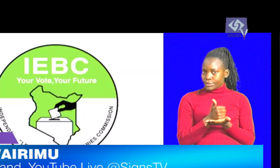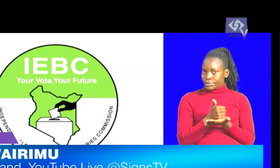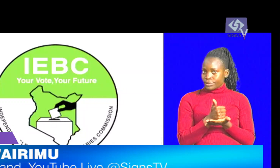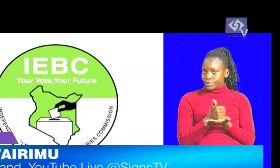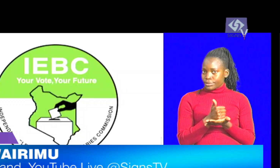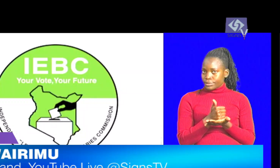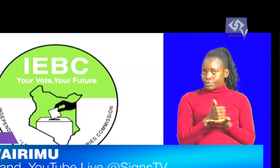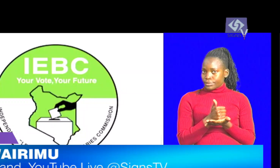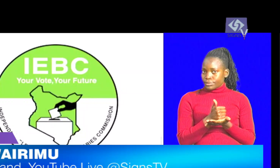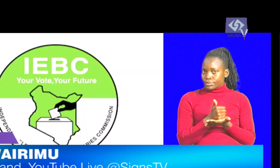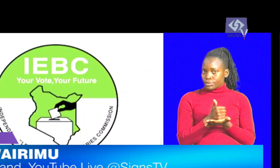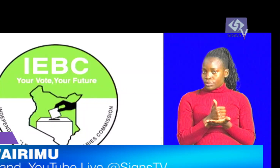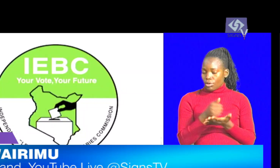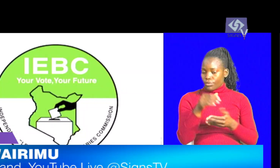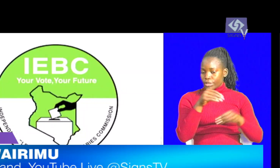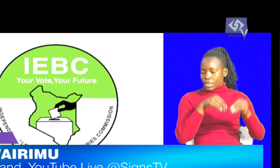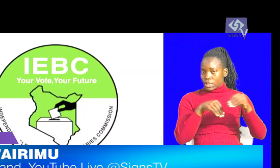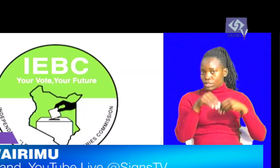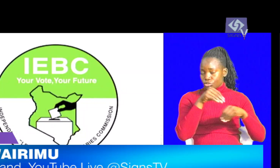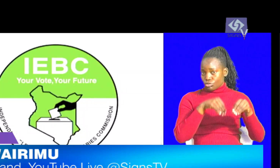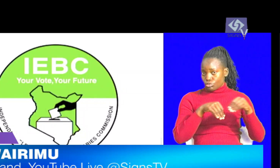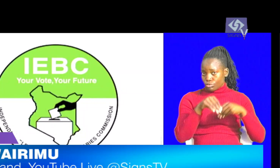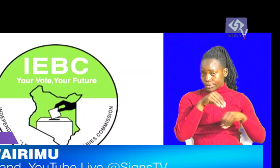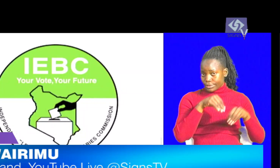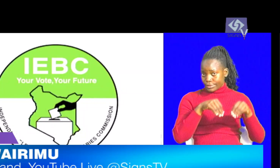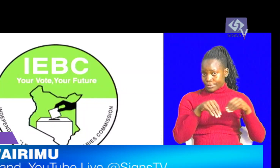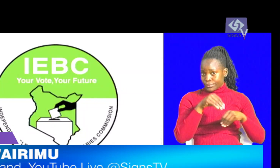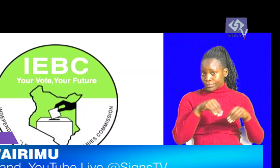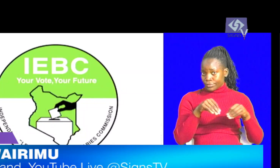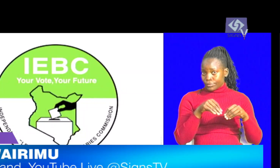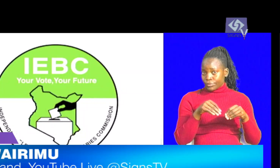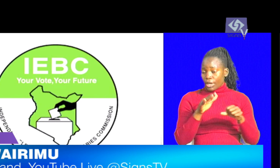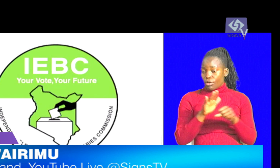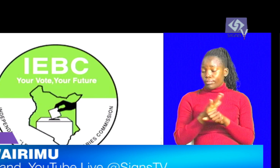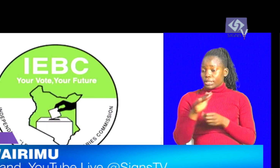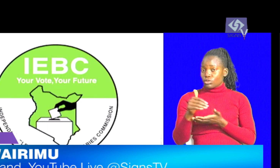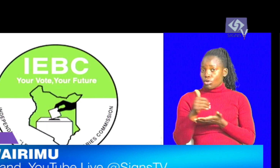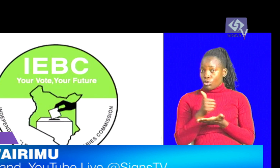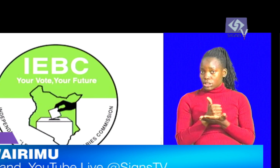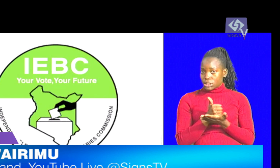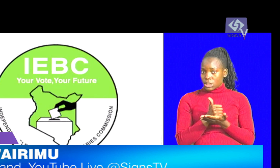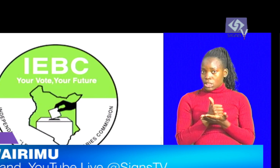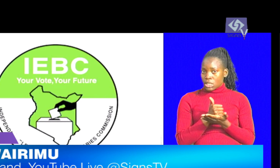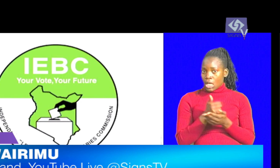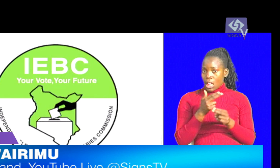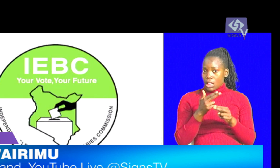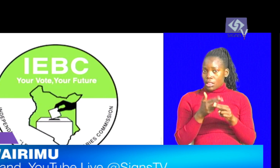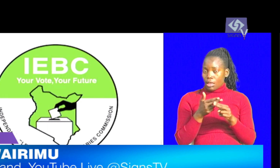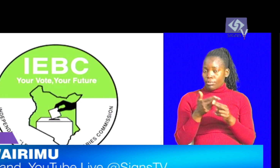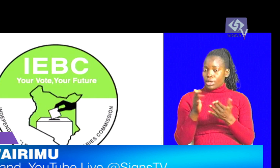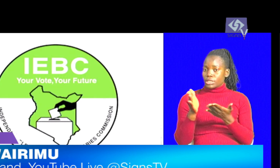of the elections. A complete audit. Causes the removal of the boundaries,